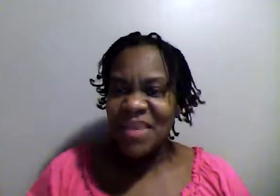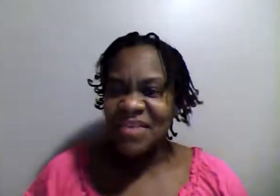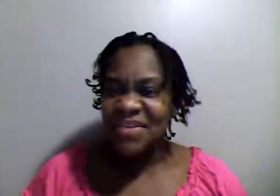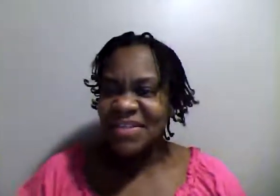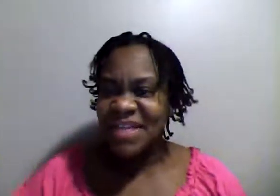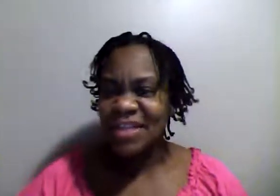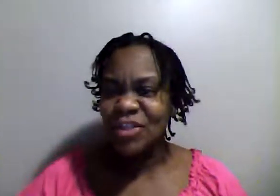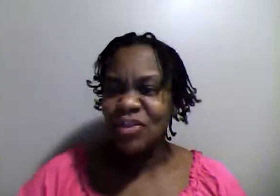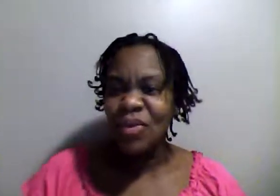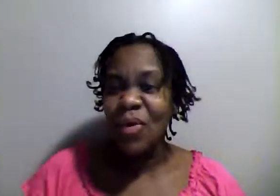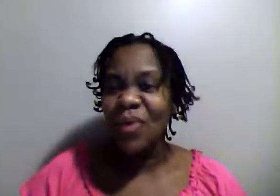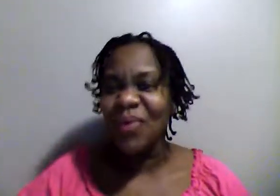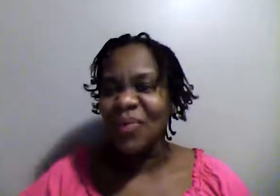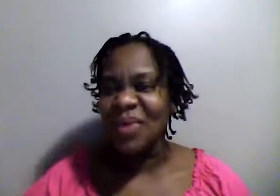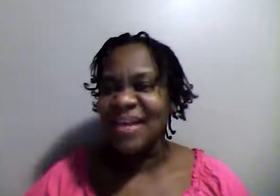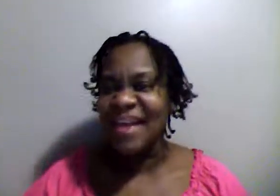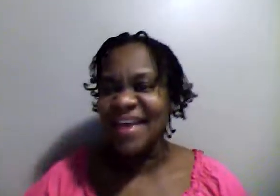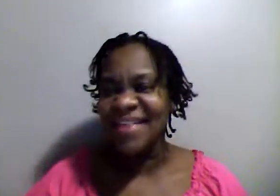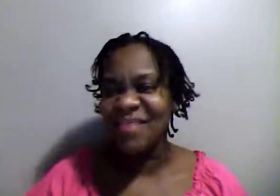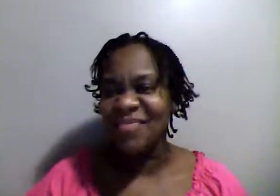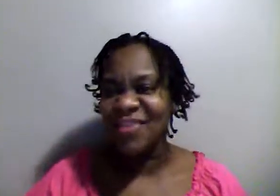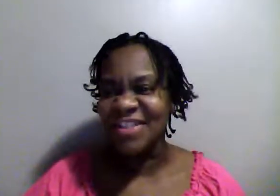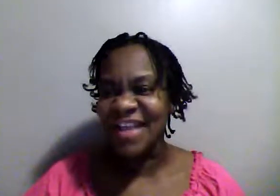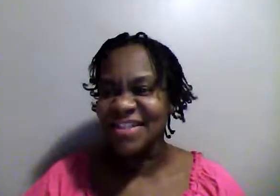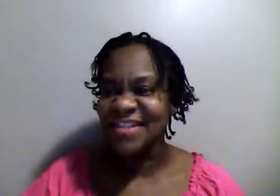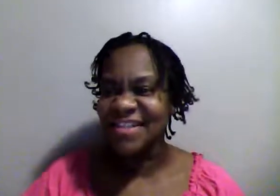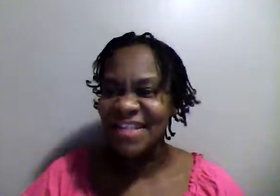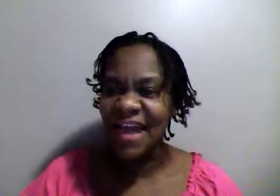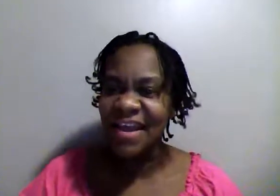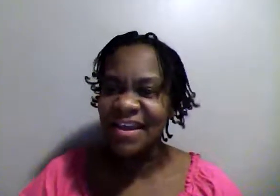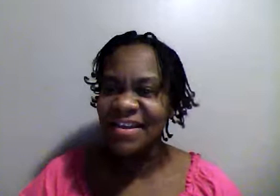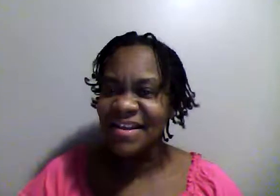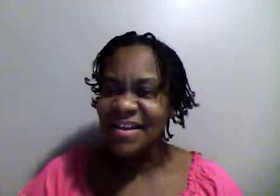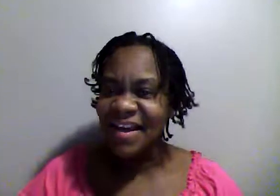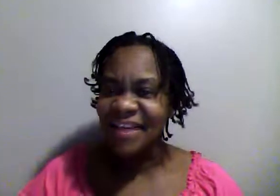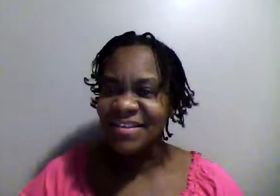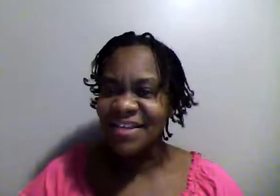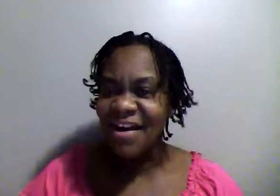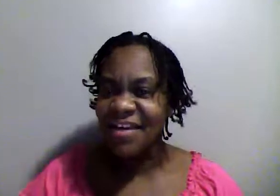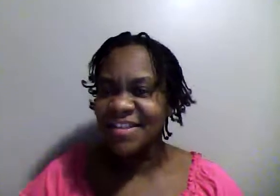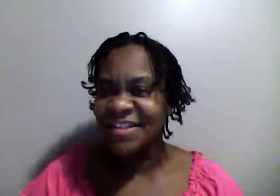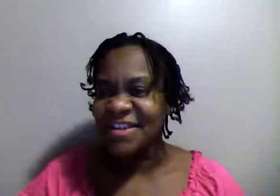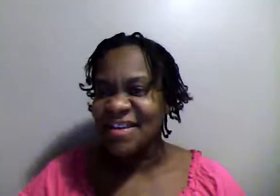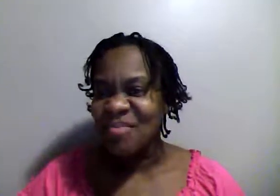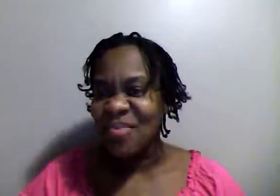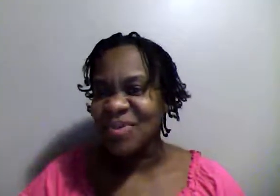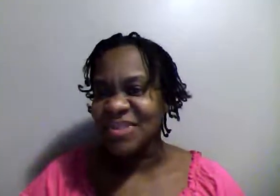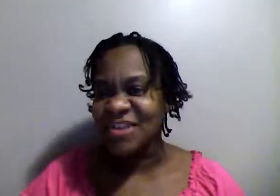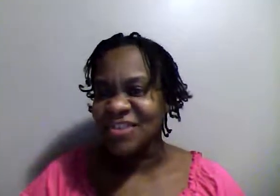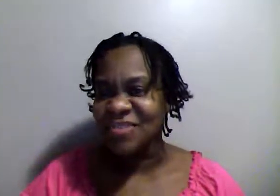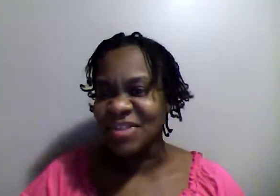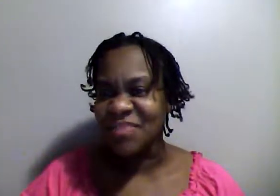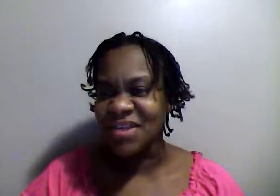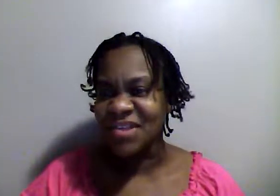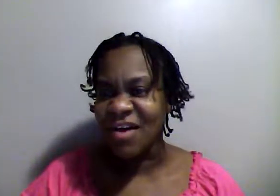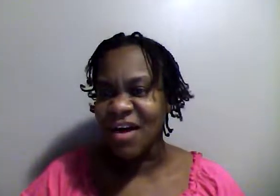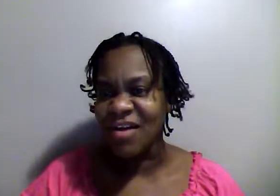Tomatoes taste so good. We like them for salsa, salad, and sauce. Most sauce recipes calls